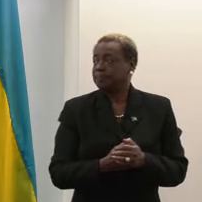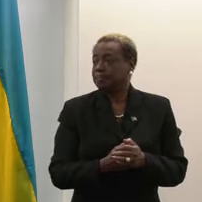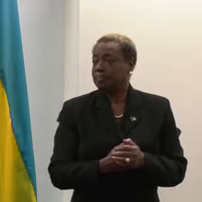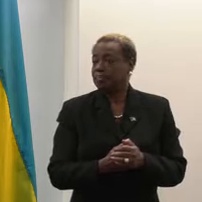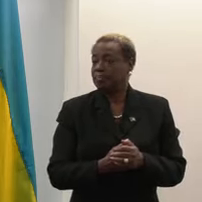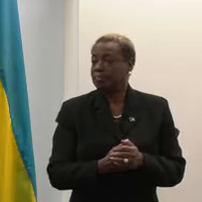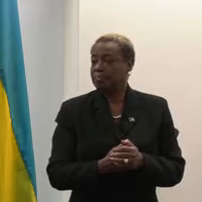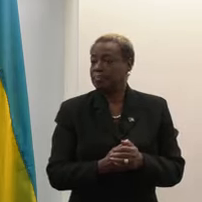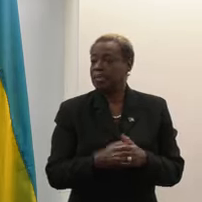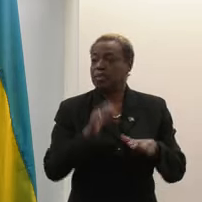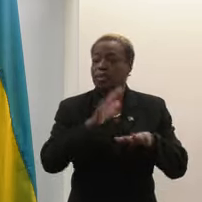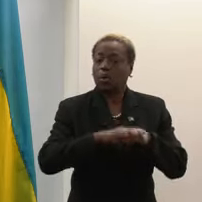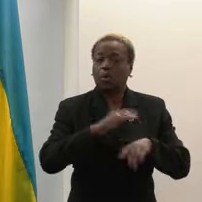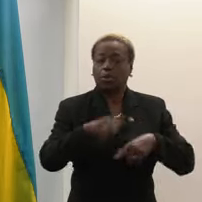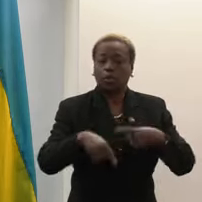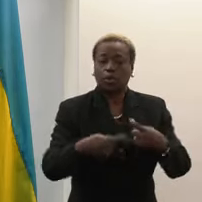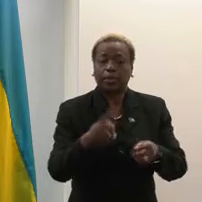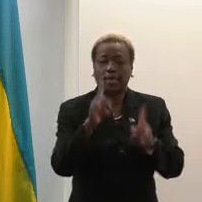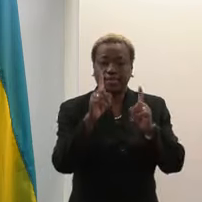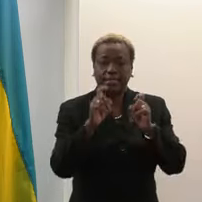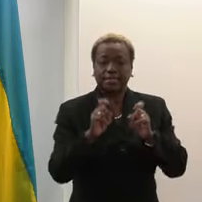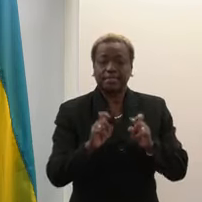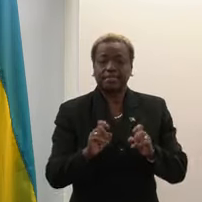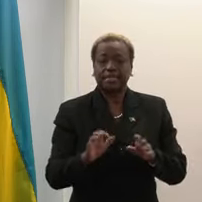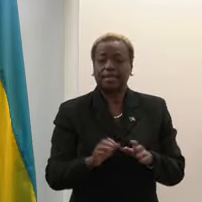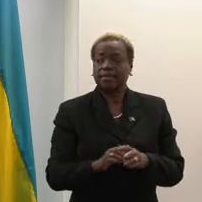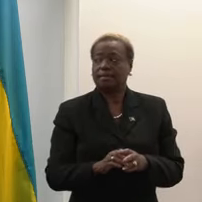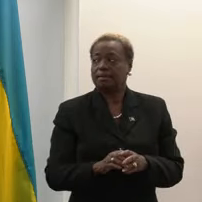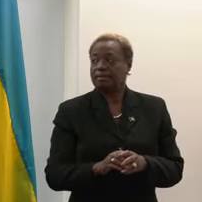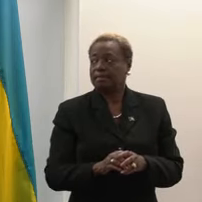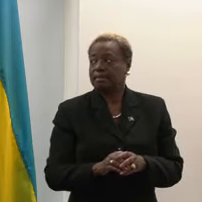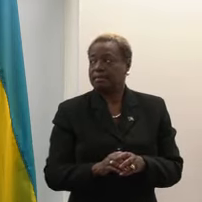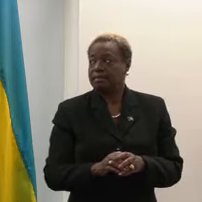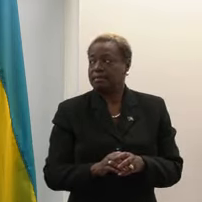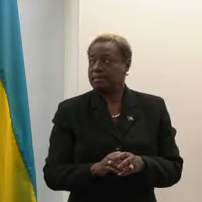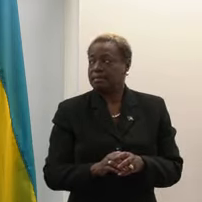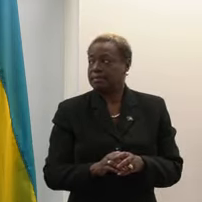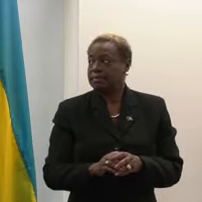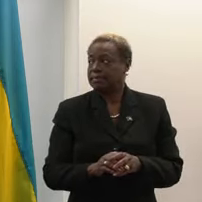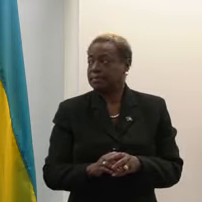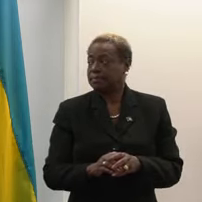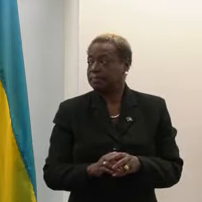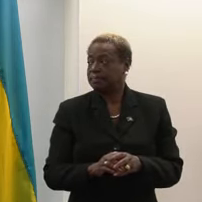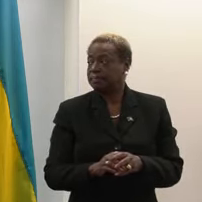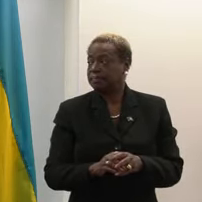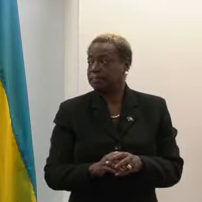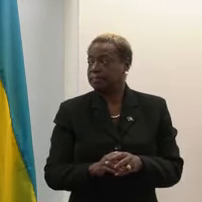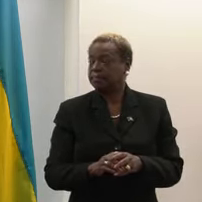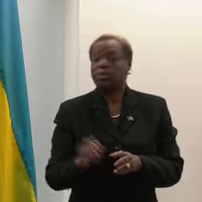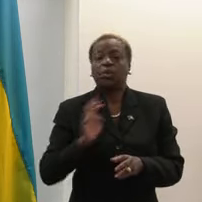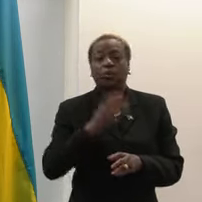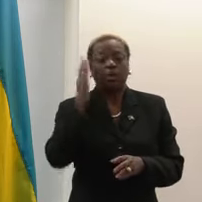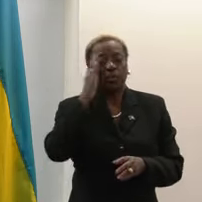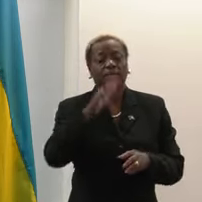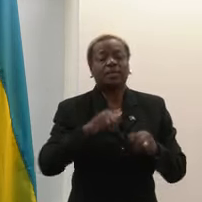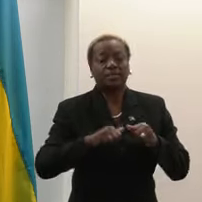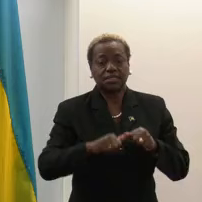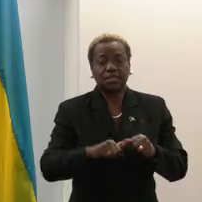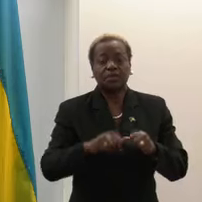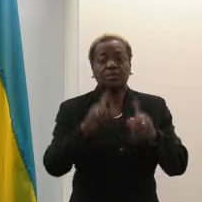our ongoing testing is as per our protocol, and we would continue to test